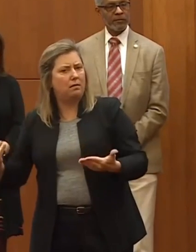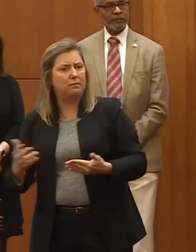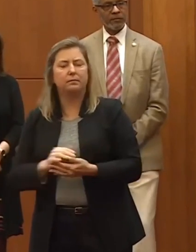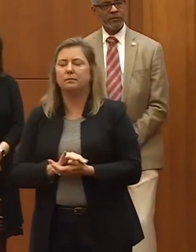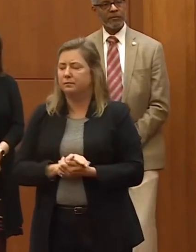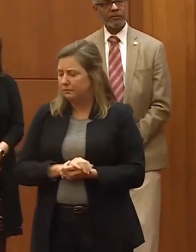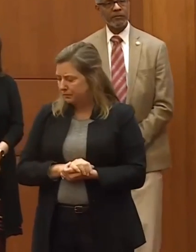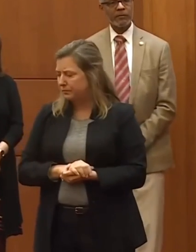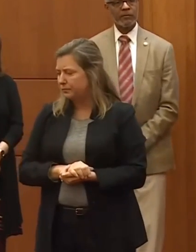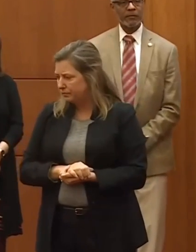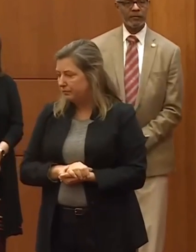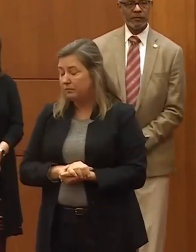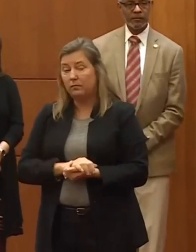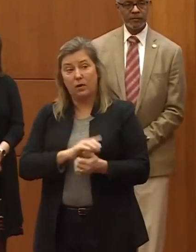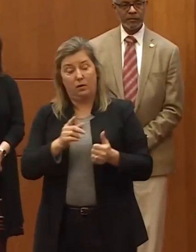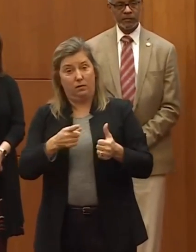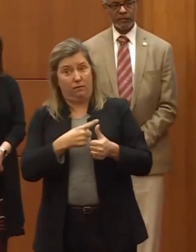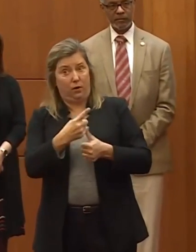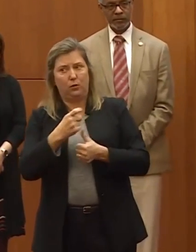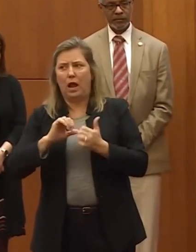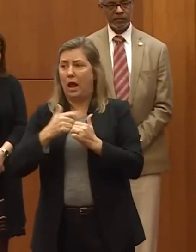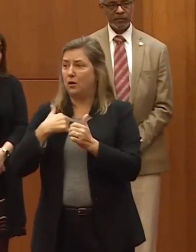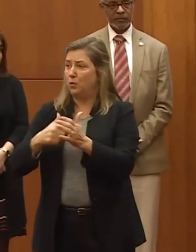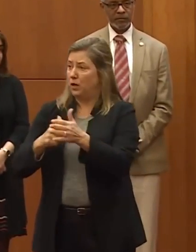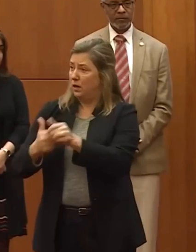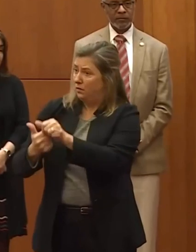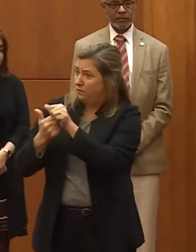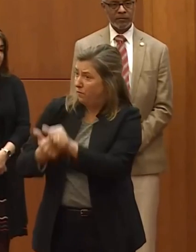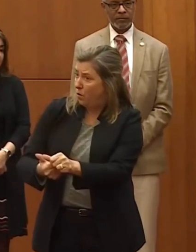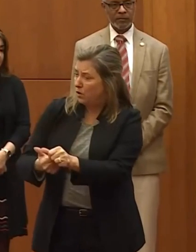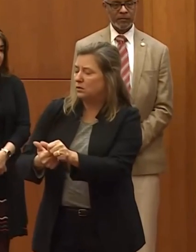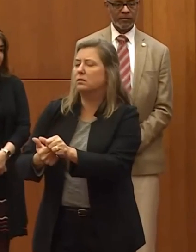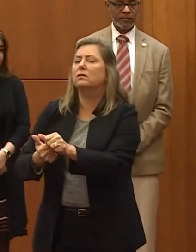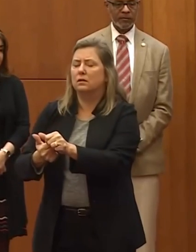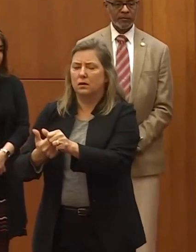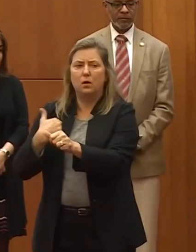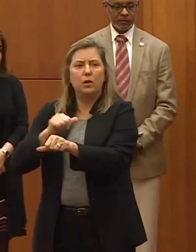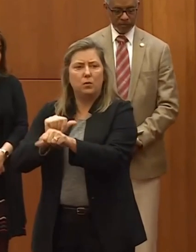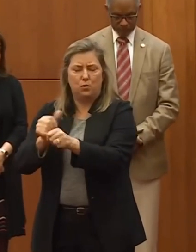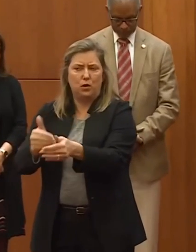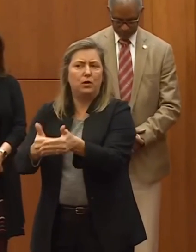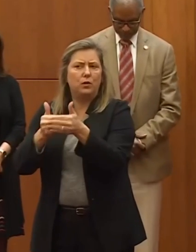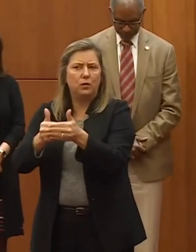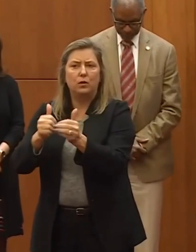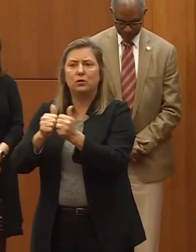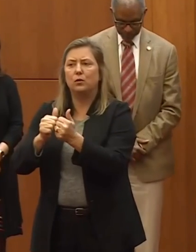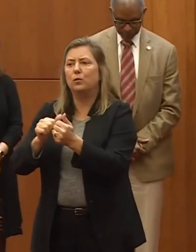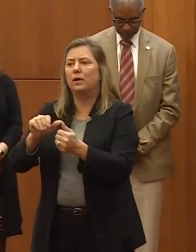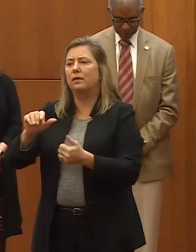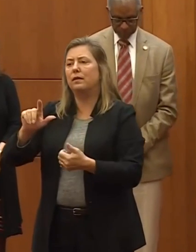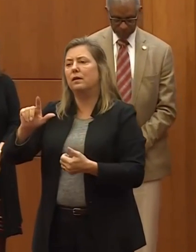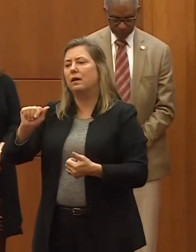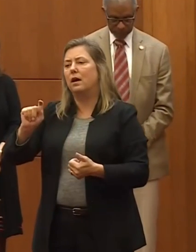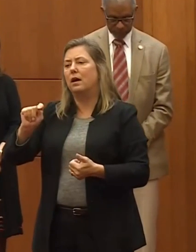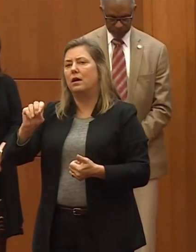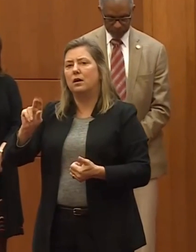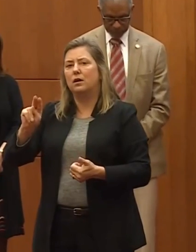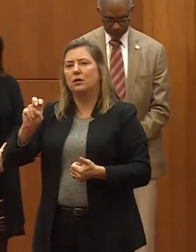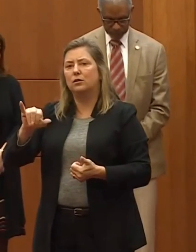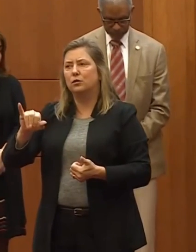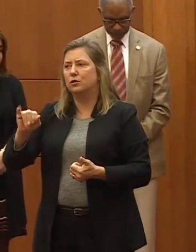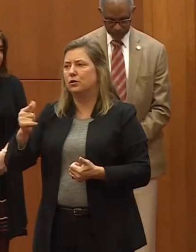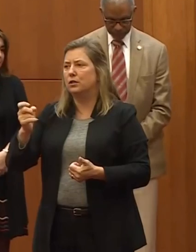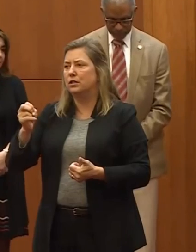Yes, your first question, how do we enforce? And we are working closely, Greg, with our Attorney General. I was just on the phone with him